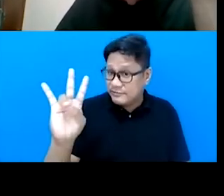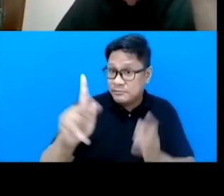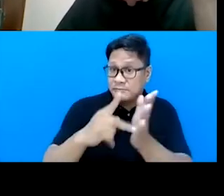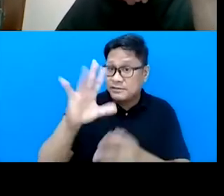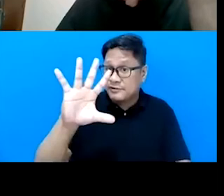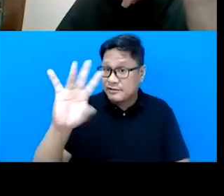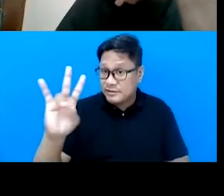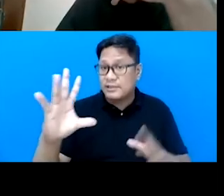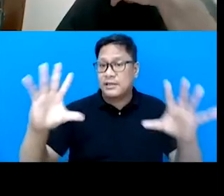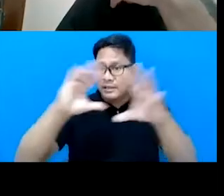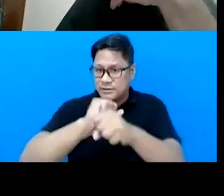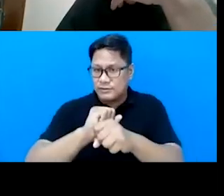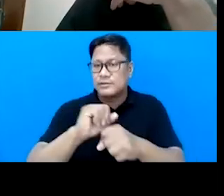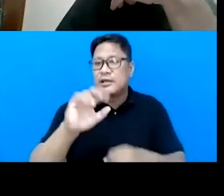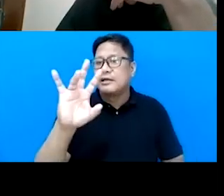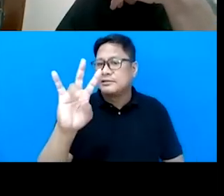page 71.